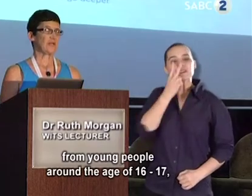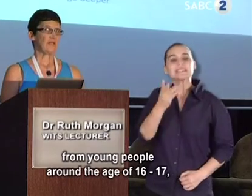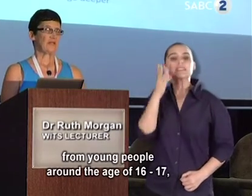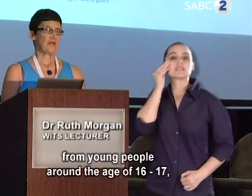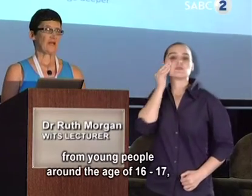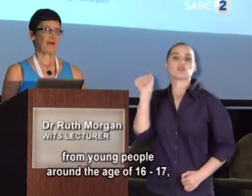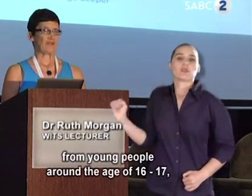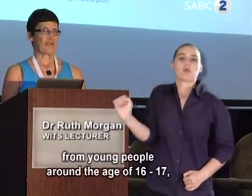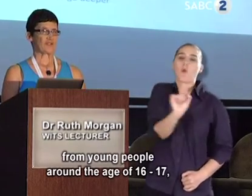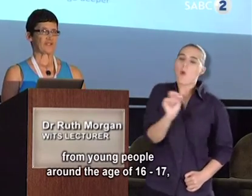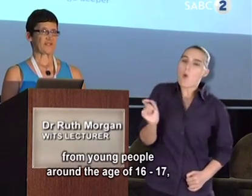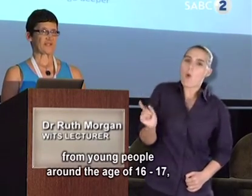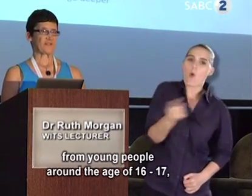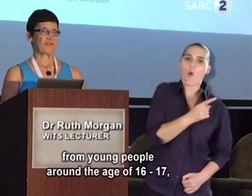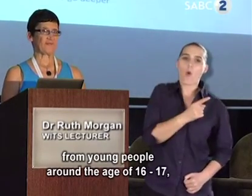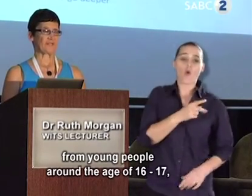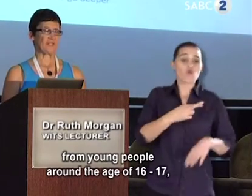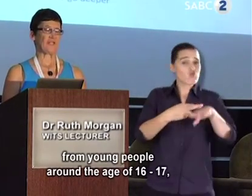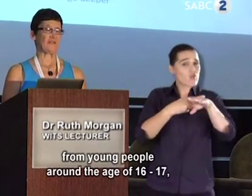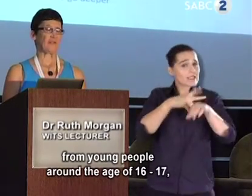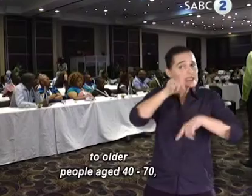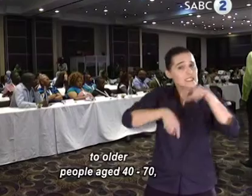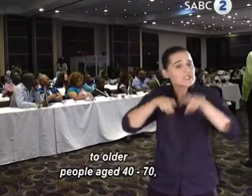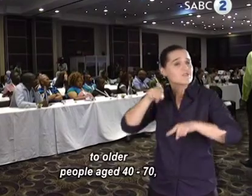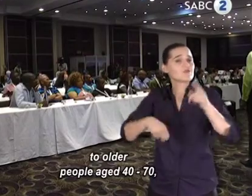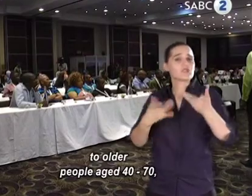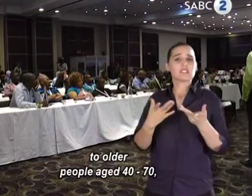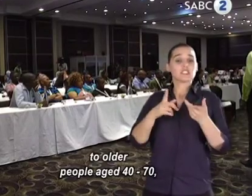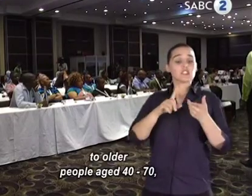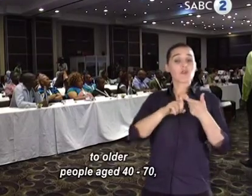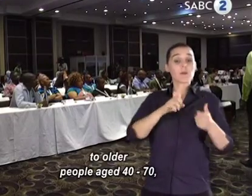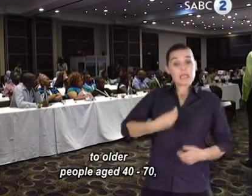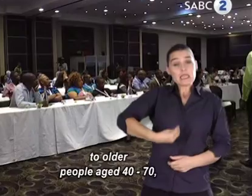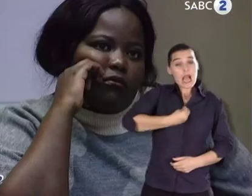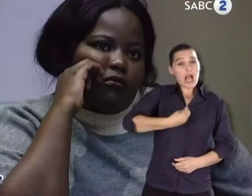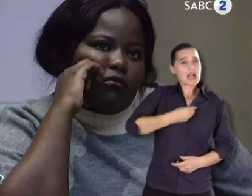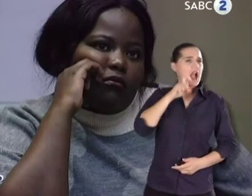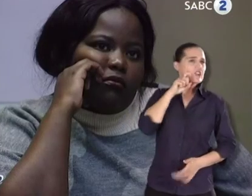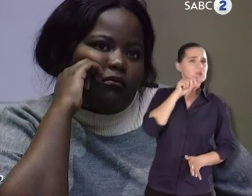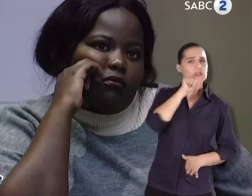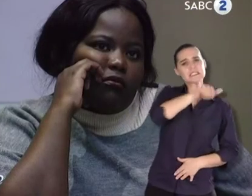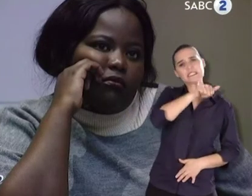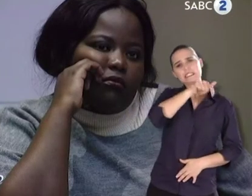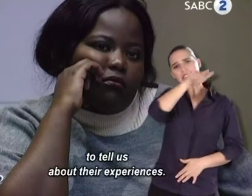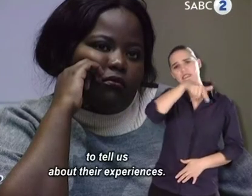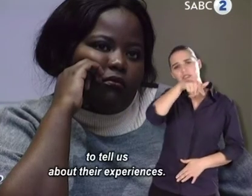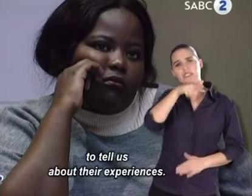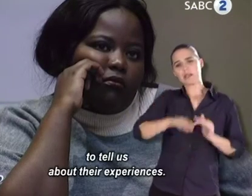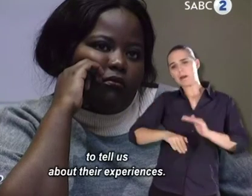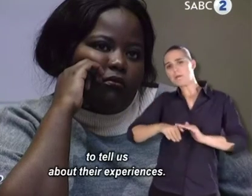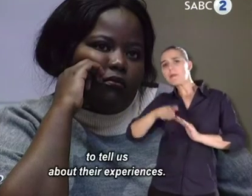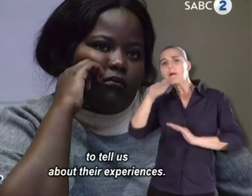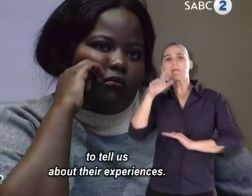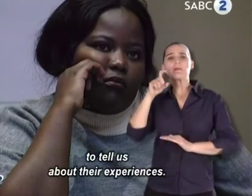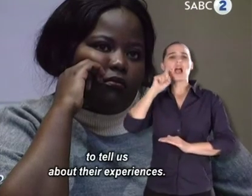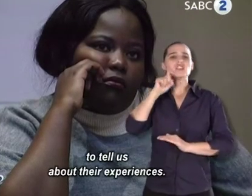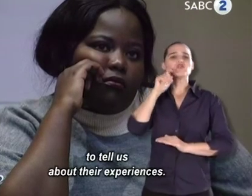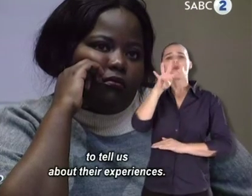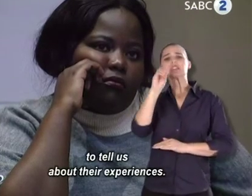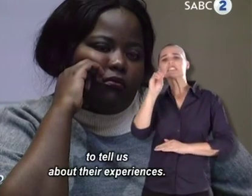people around the age of 16, 17, 40s, 50s, 60s, and 70s, to tell us about